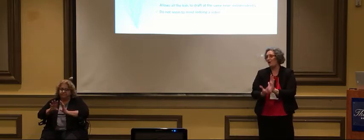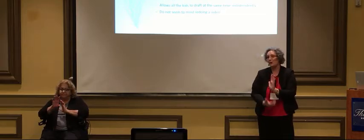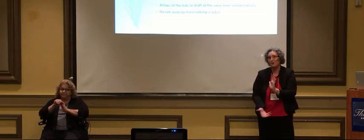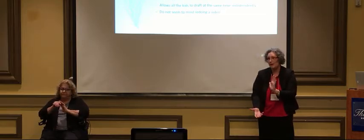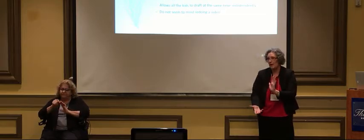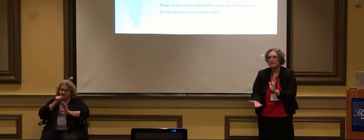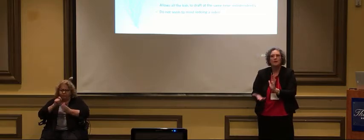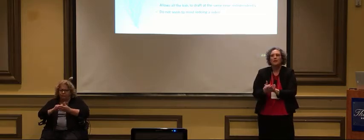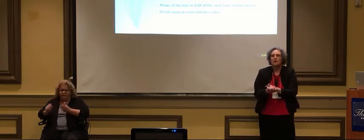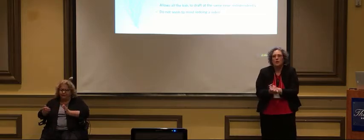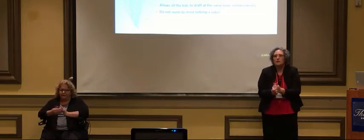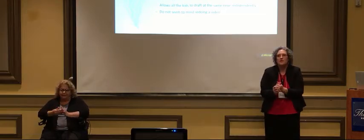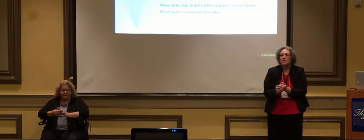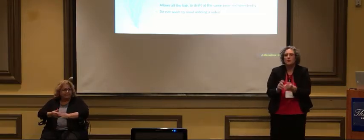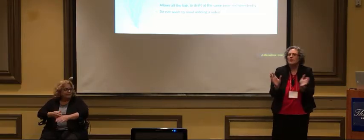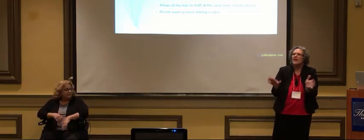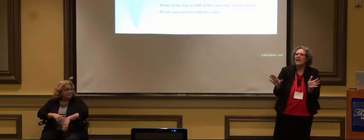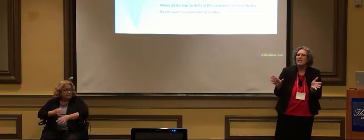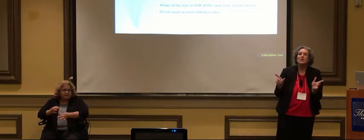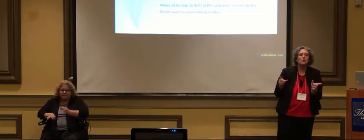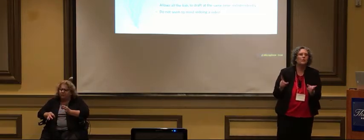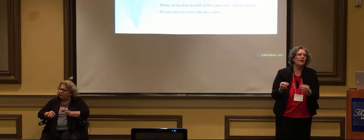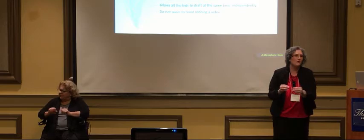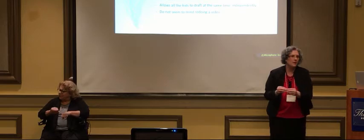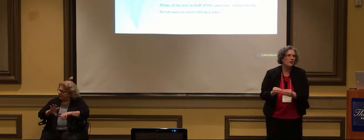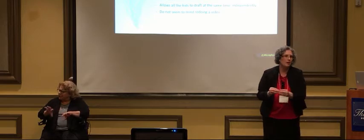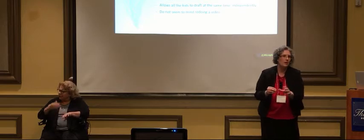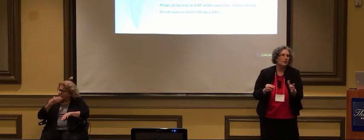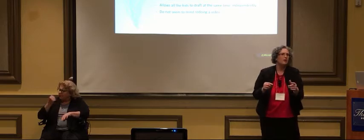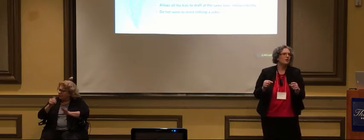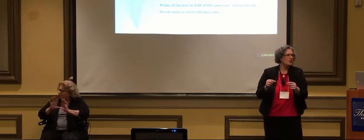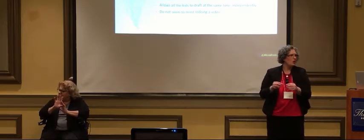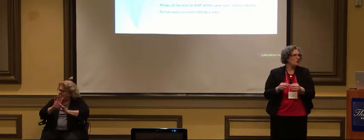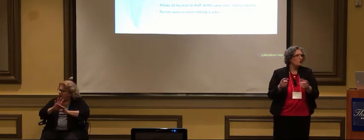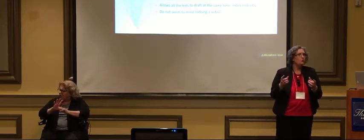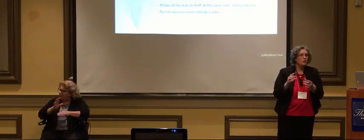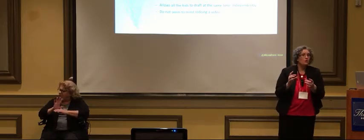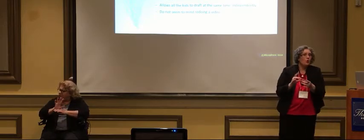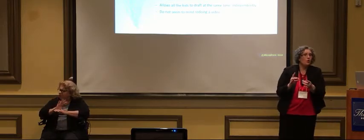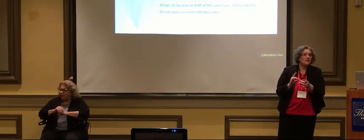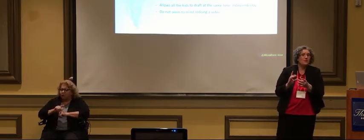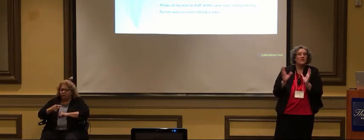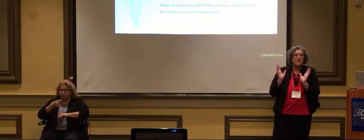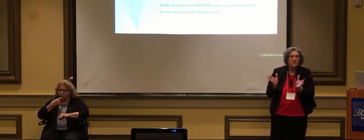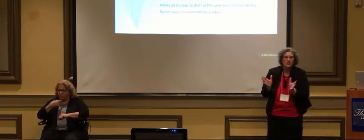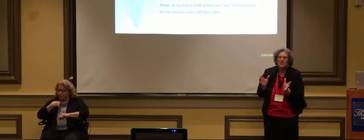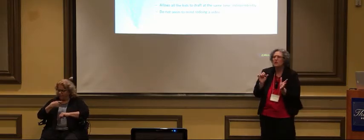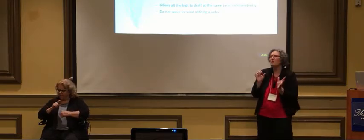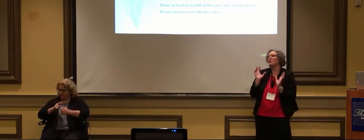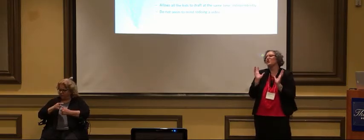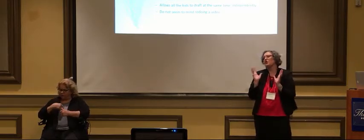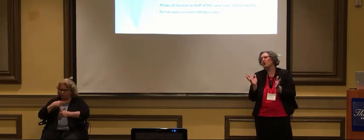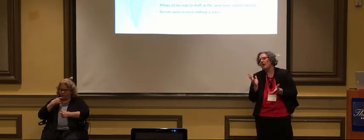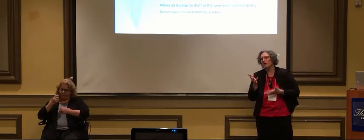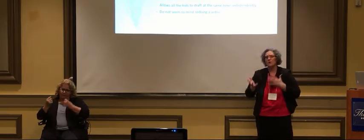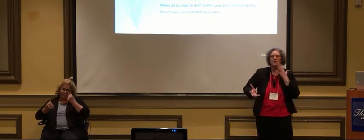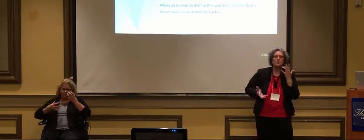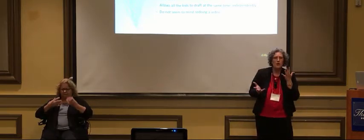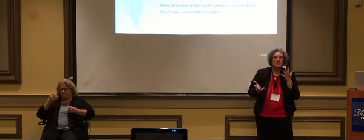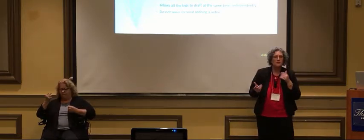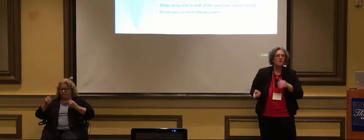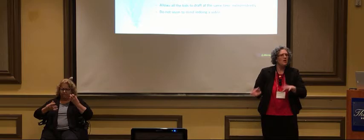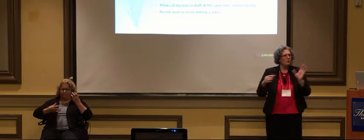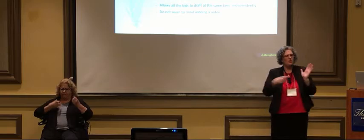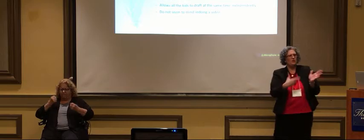rewrite it all over again. You know, it's as simple as be like, hey, can you do a better video? You know, when you told this to me initially, you were so great, you